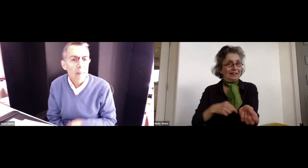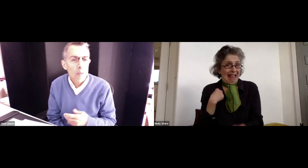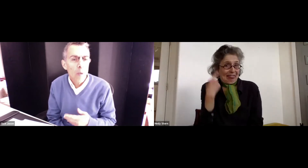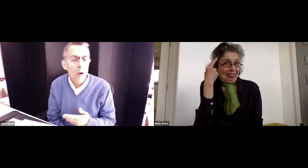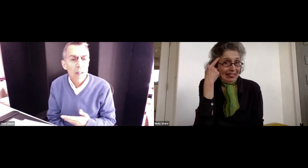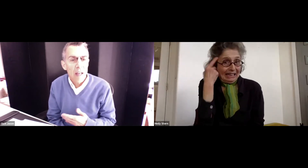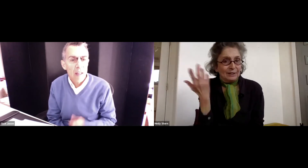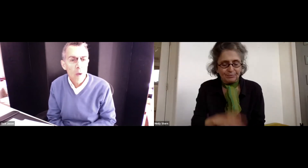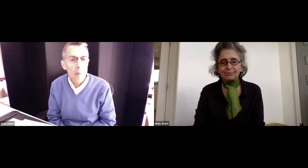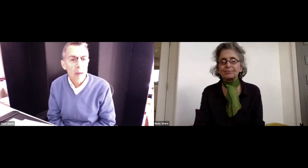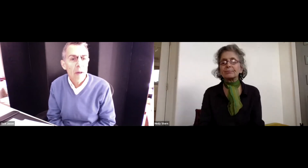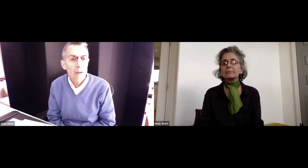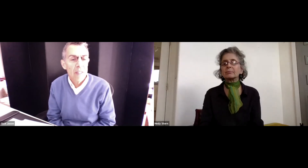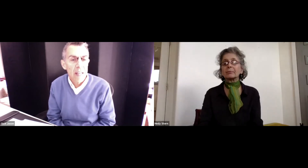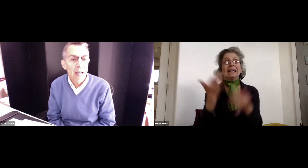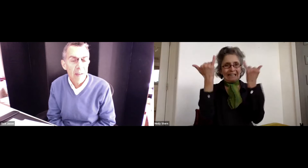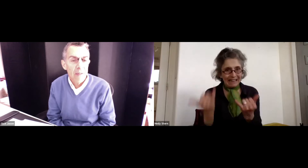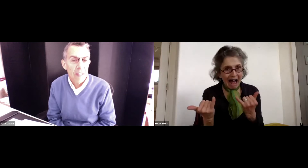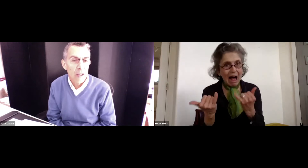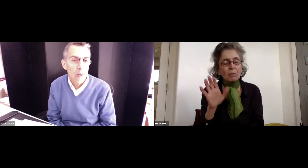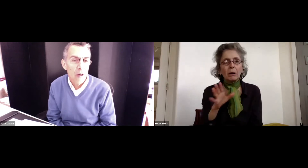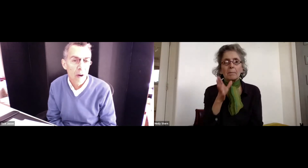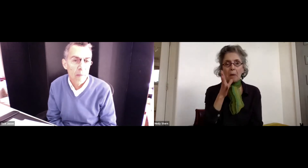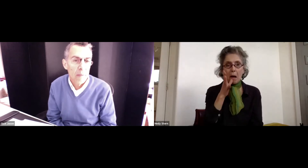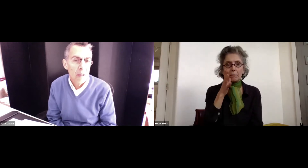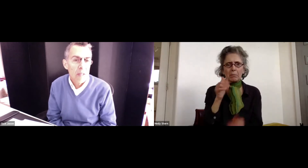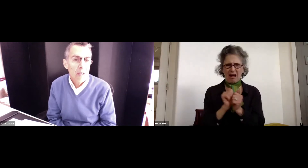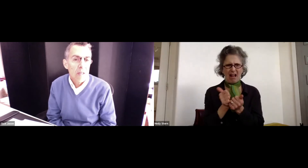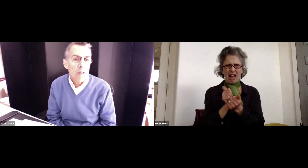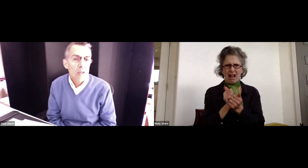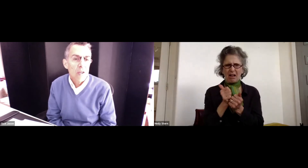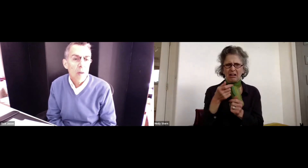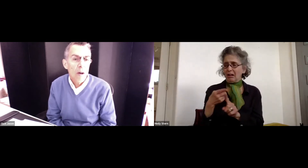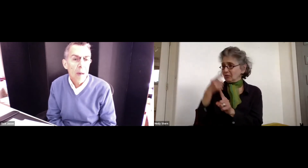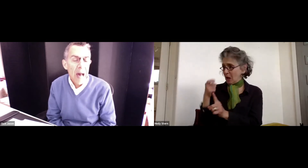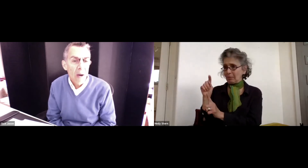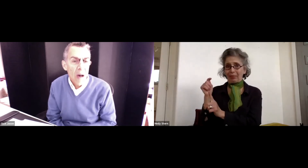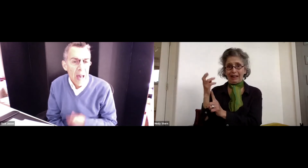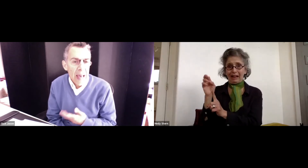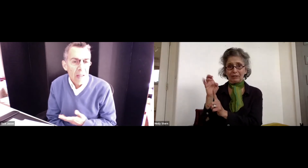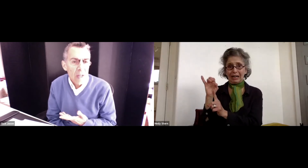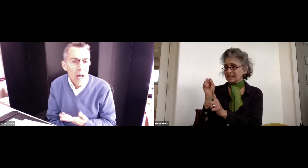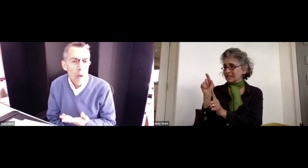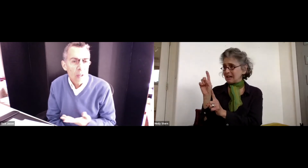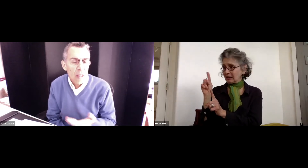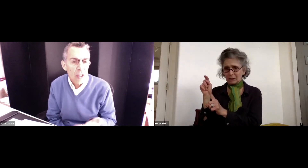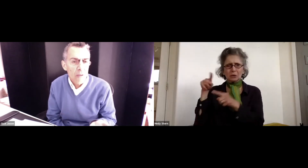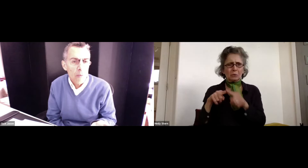more than likely why my mother did not have the tattoo on her arm. So now, Mom, I asked, how was it that she got from